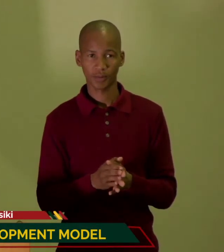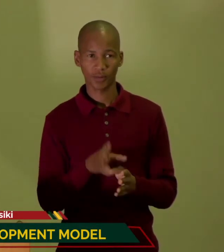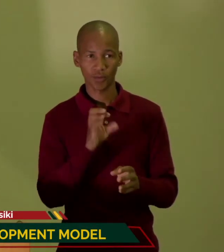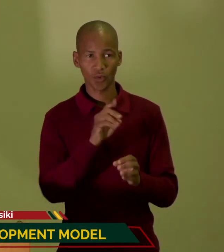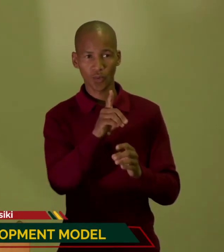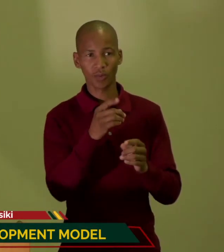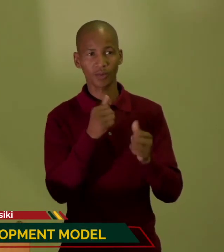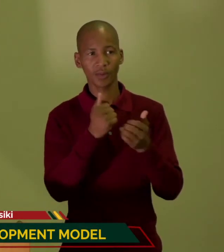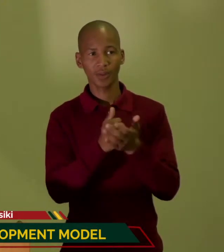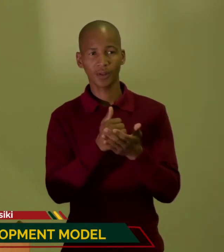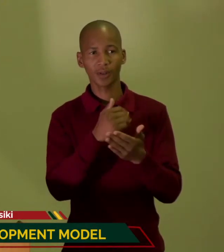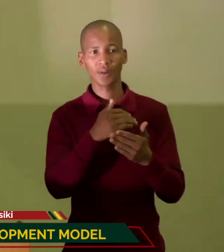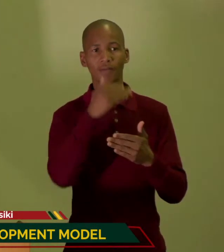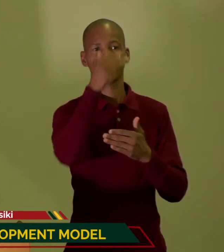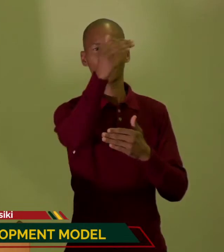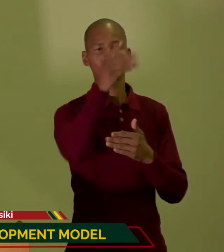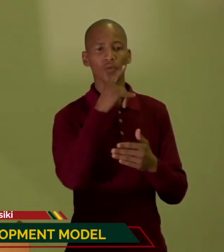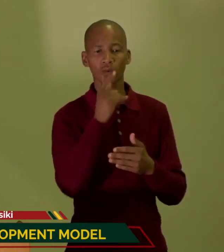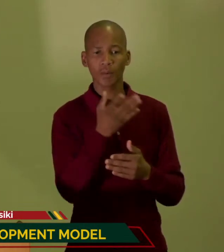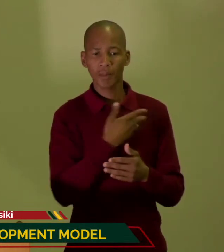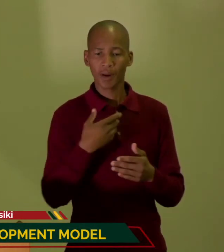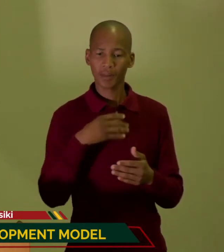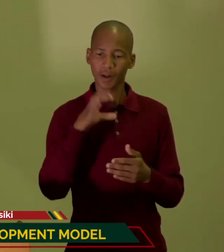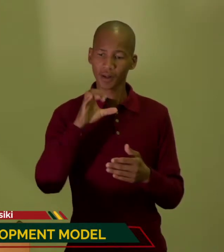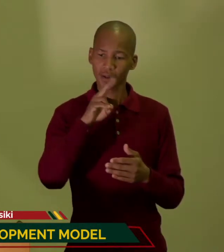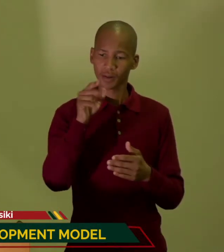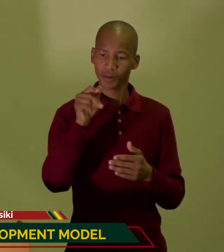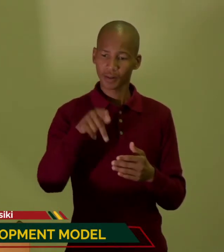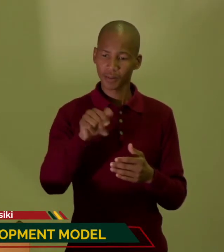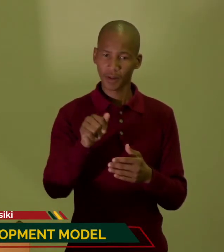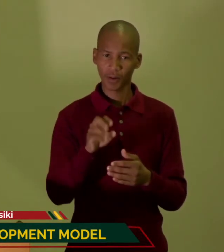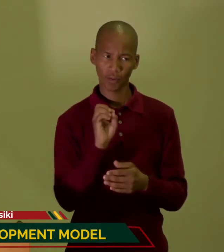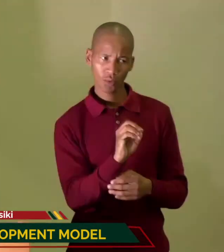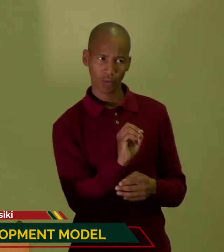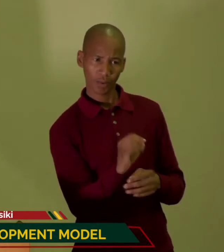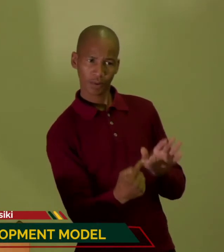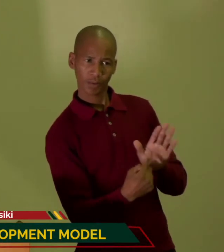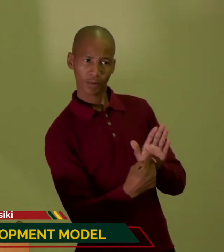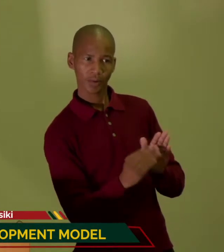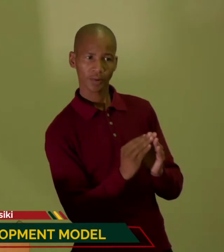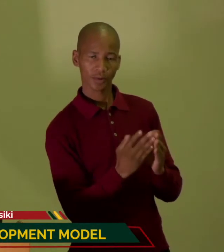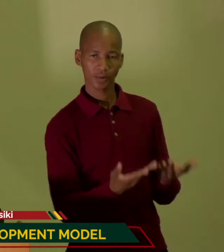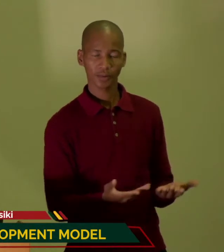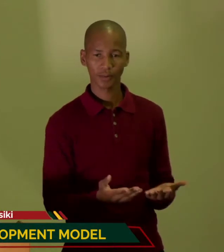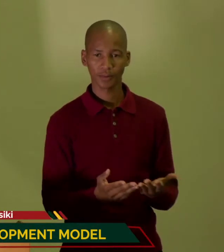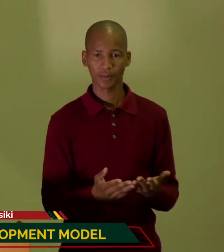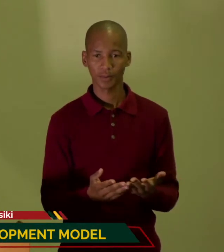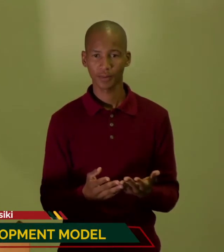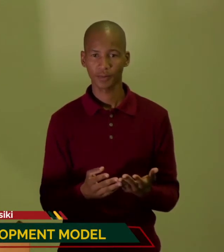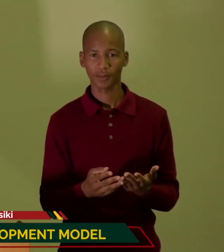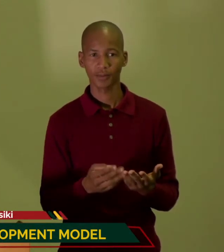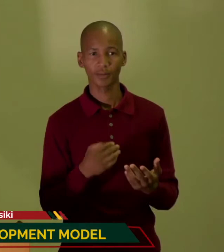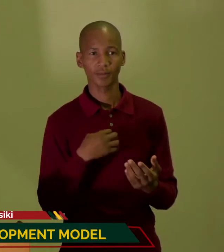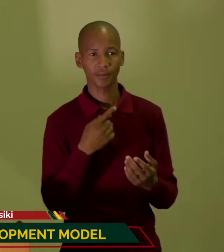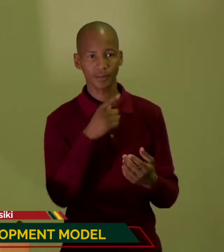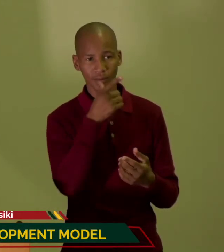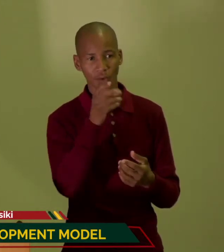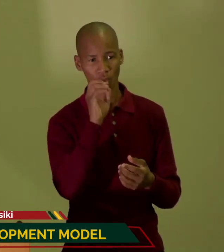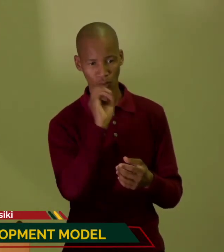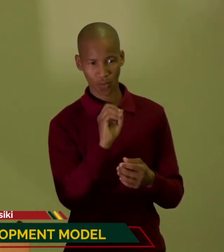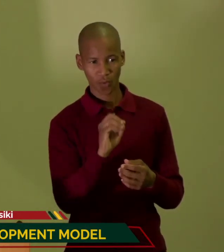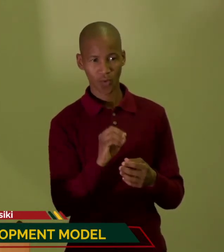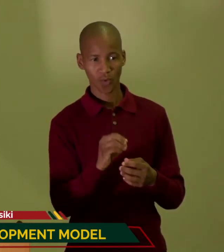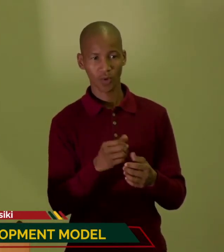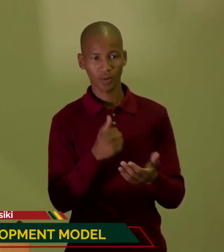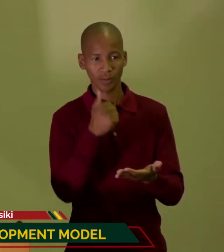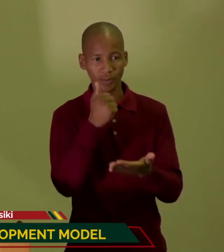obayemva uthi umamkhapha ukhona apha endlwini. Ndithi ke mna ke baxelele into umafaka ukhona uhlele apha